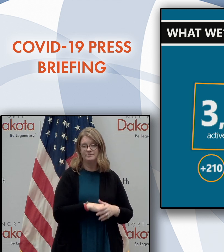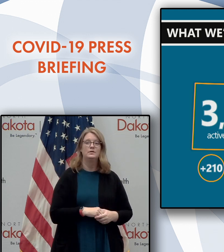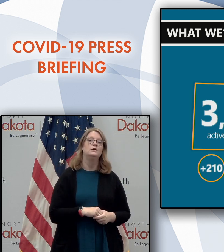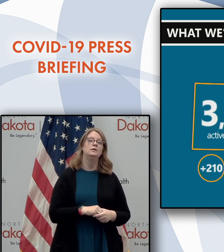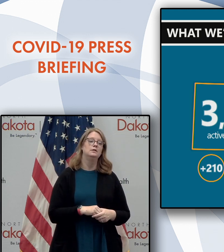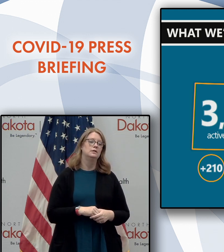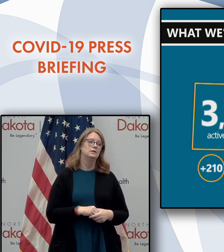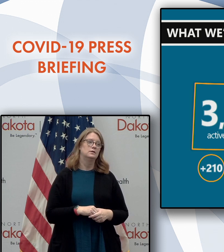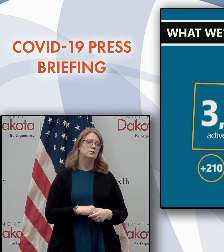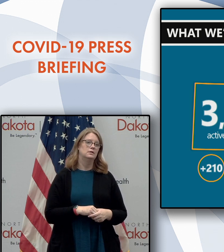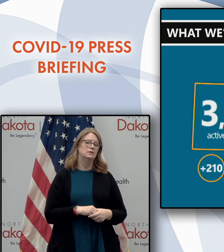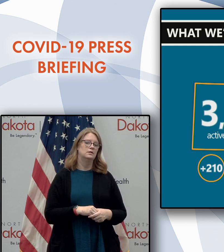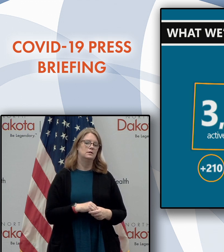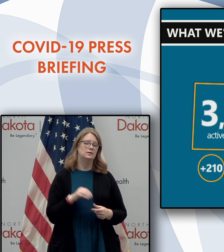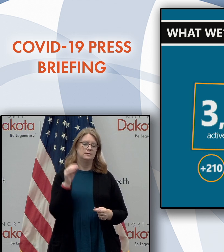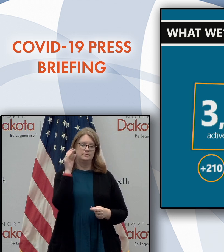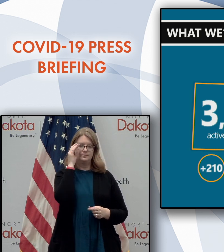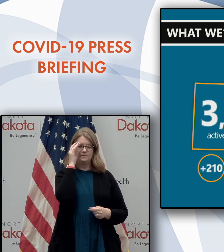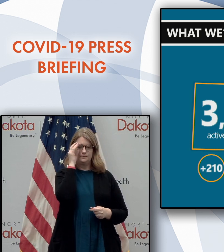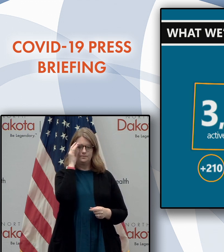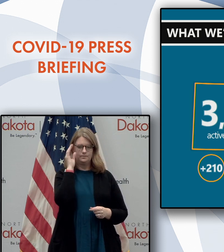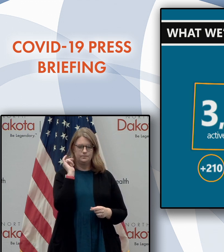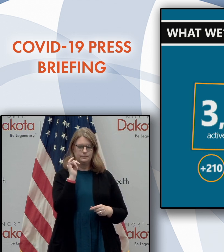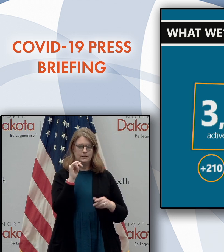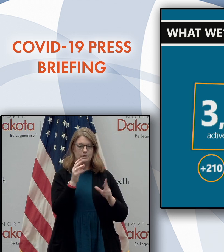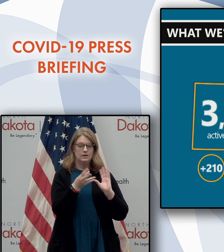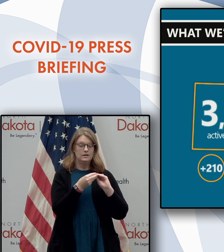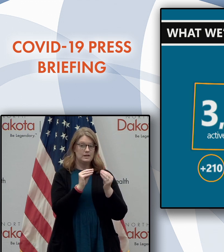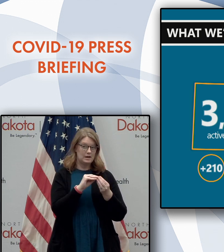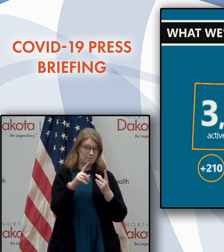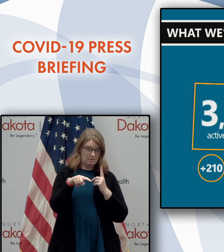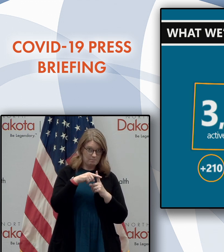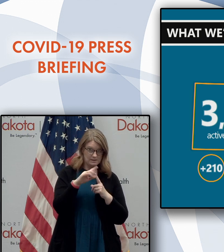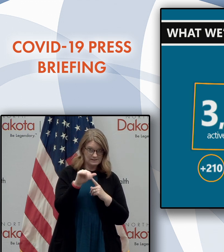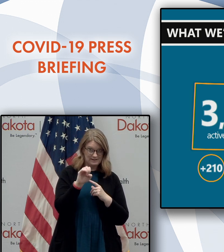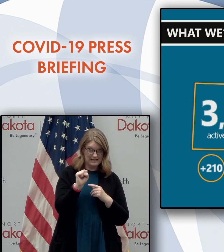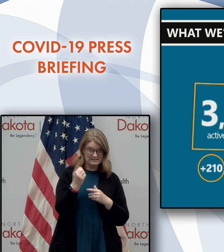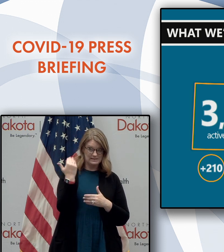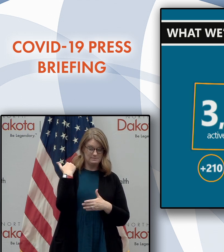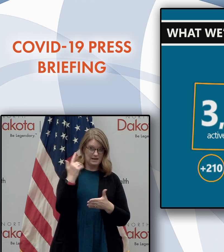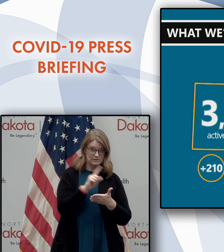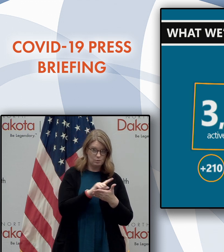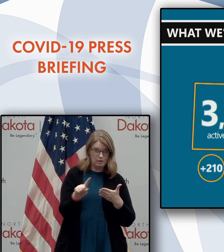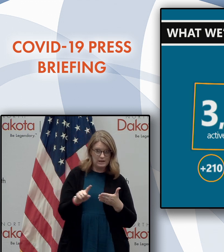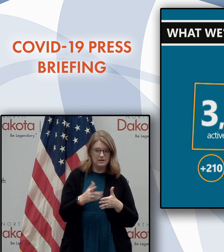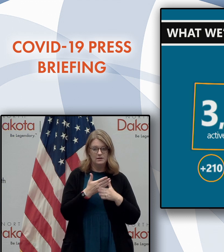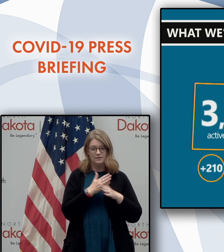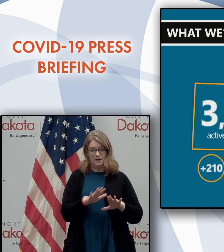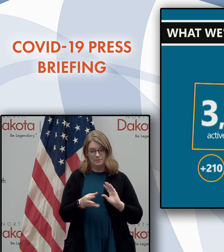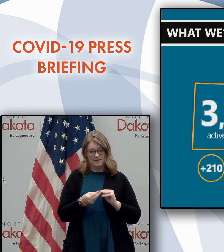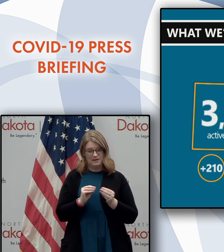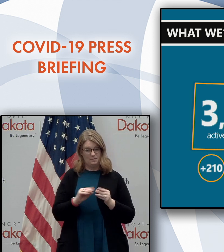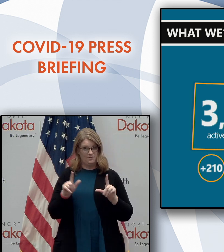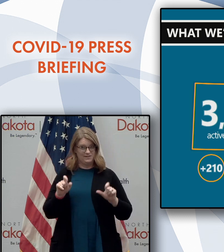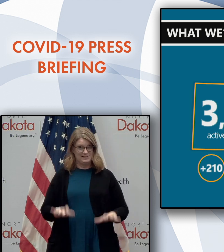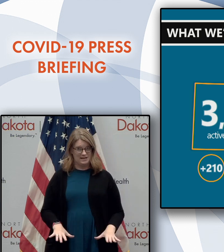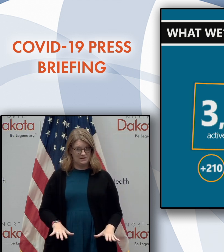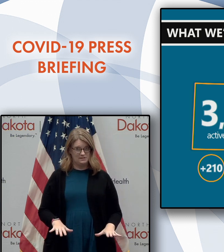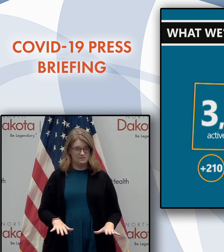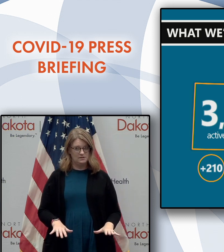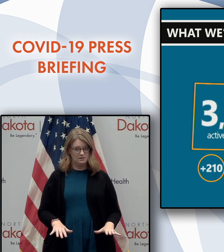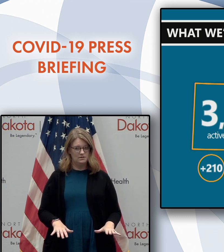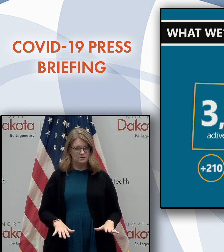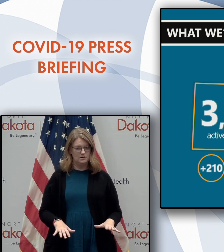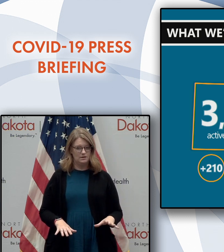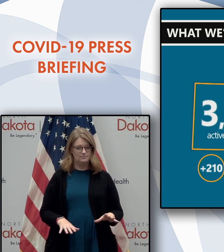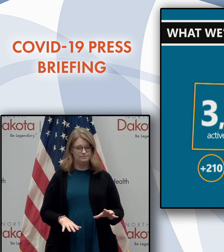That would bring if we take the number of positive cases in the last week divided by the number of tests that we took in the last week, and